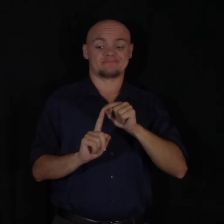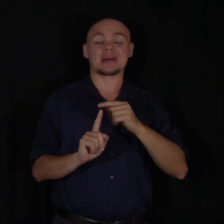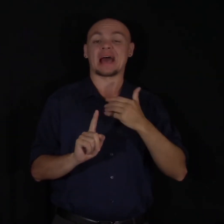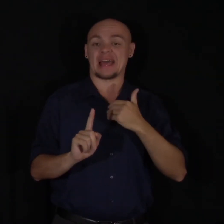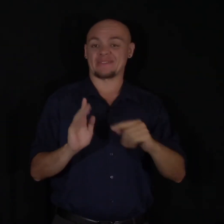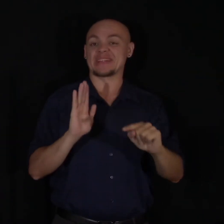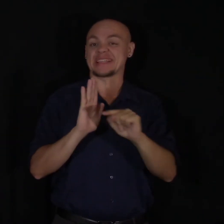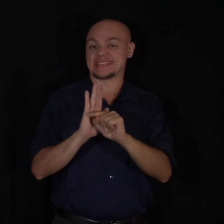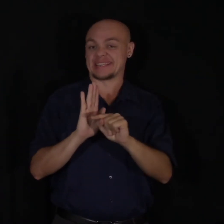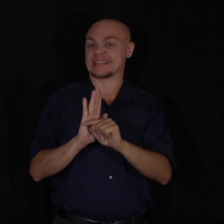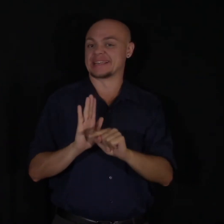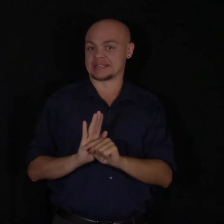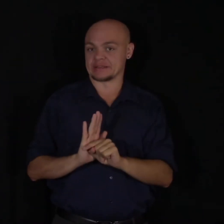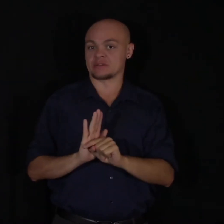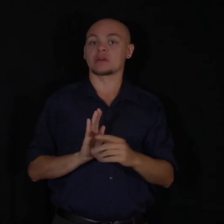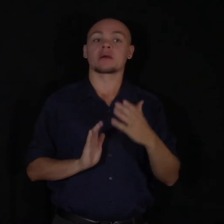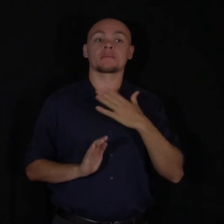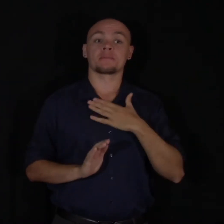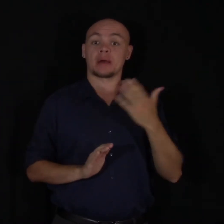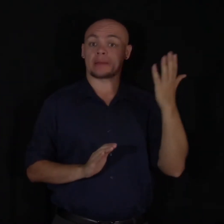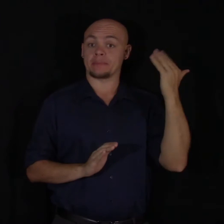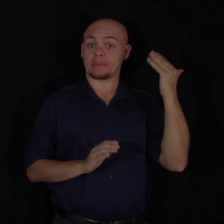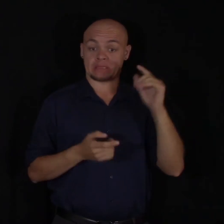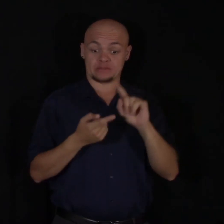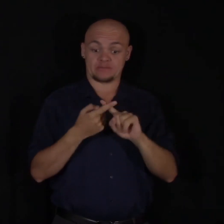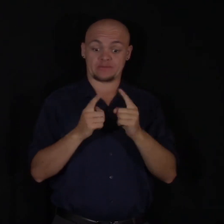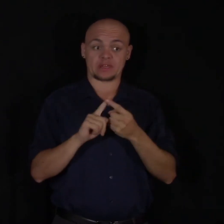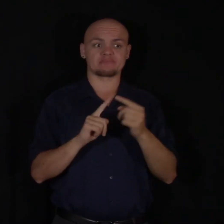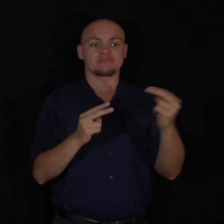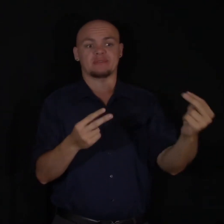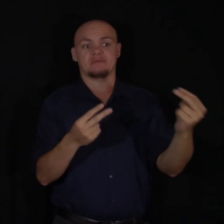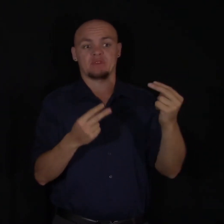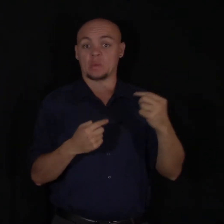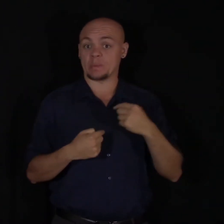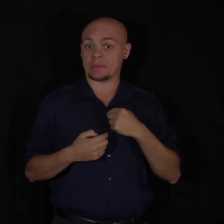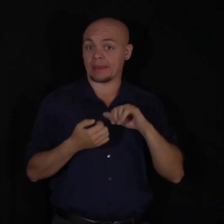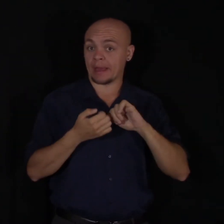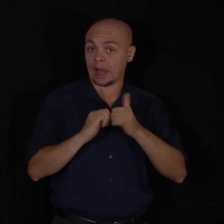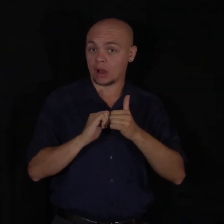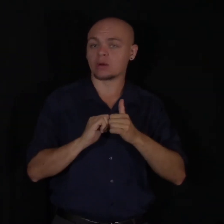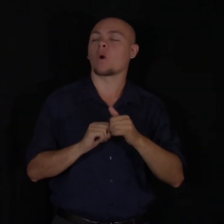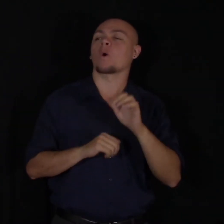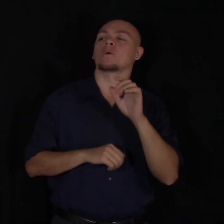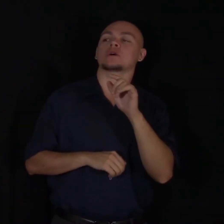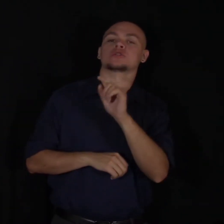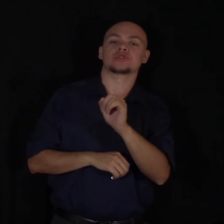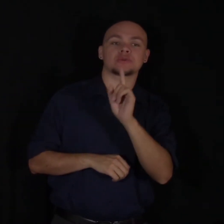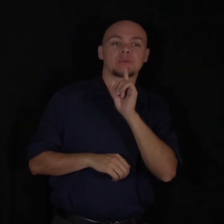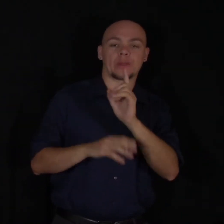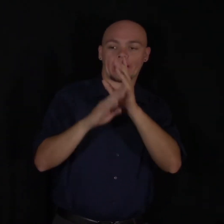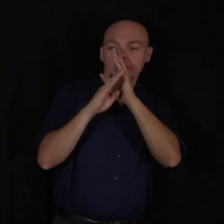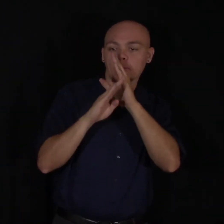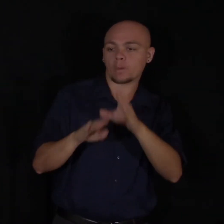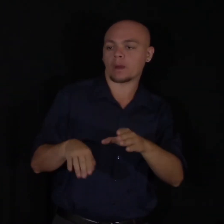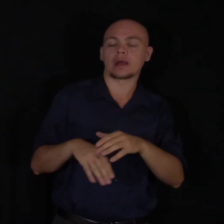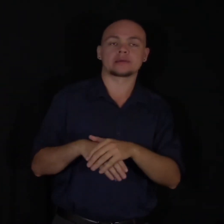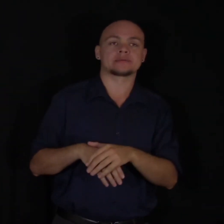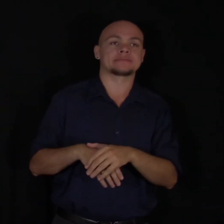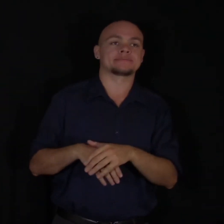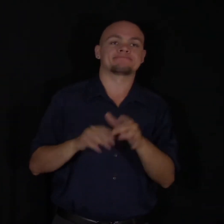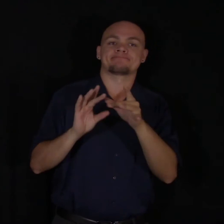would have asked any of my past mates what they thought of me, they'd probably tell you, oh, she's really quiet, you won't hear much from